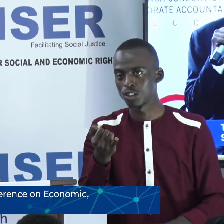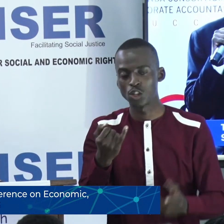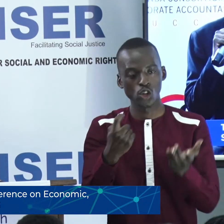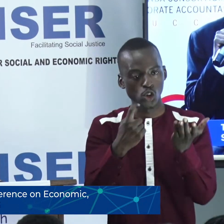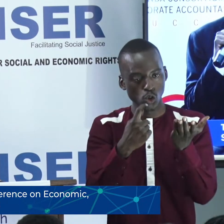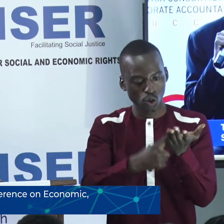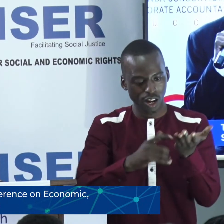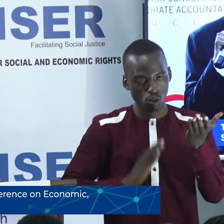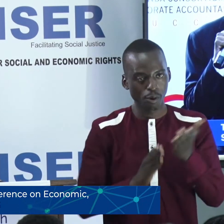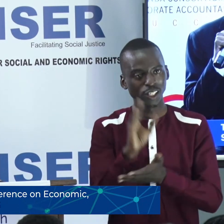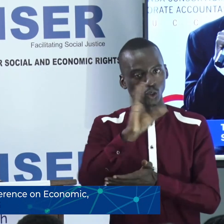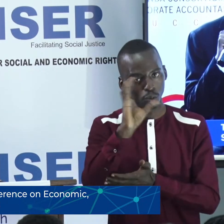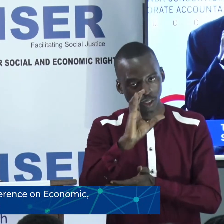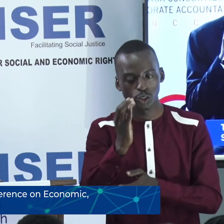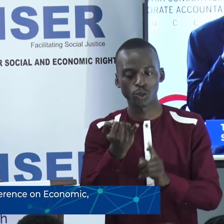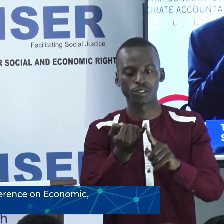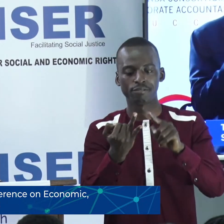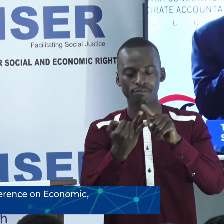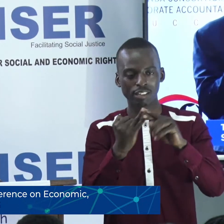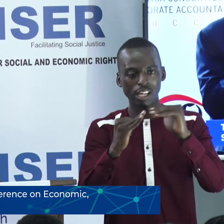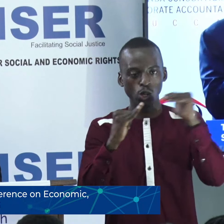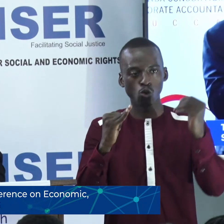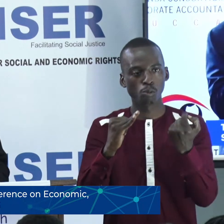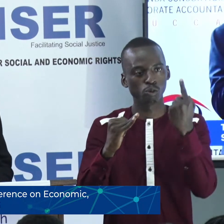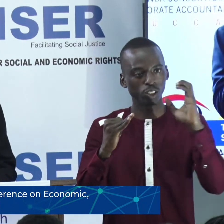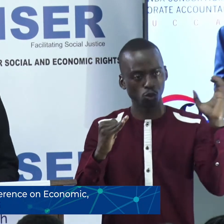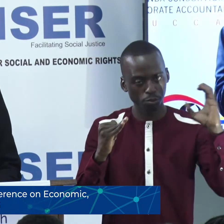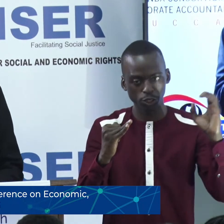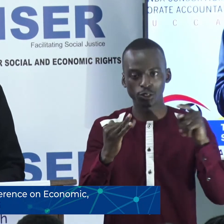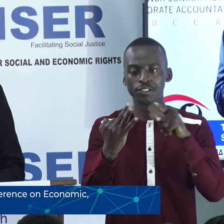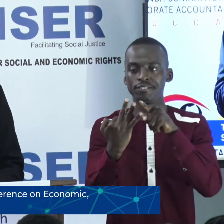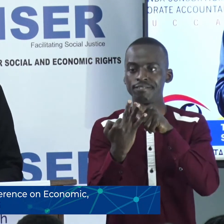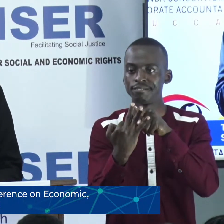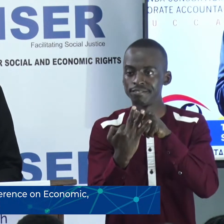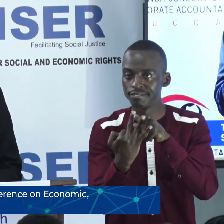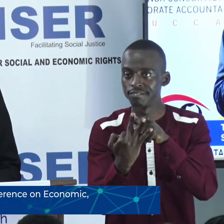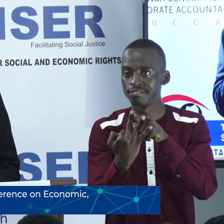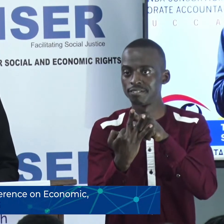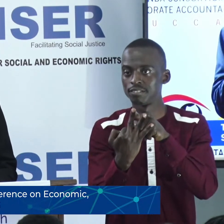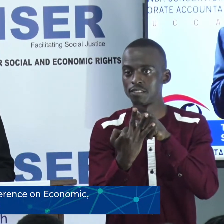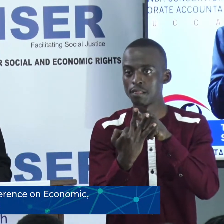Rights Commission, the Equal Opportunities Commission,